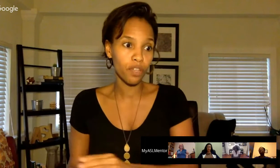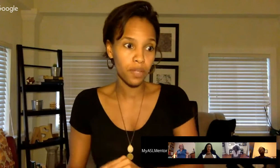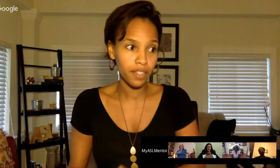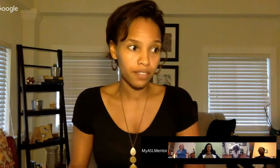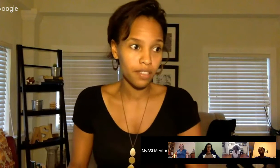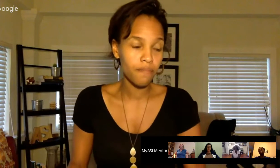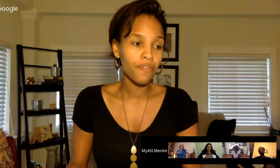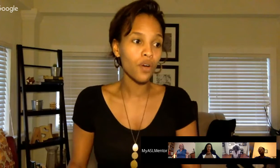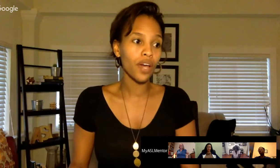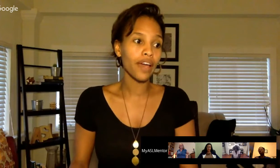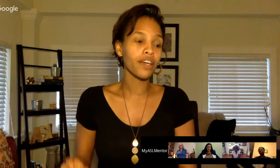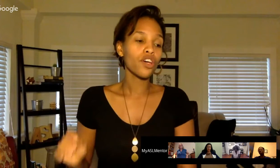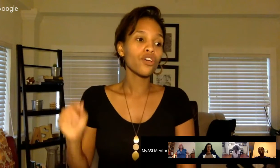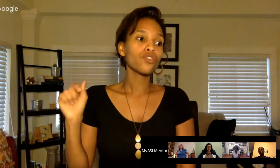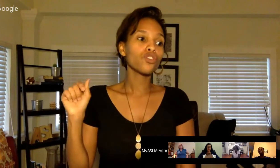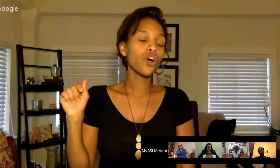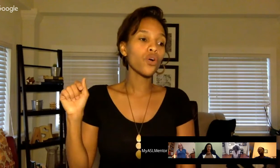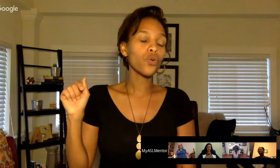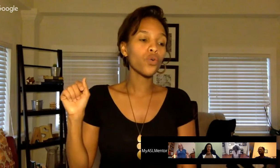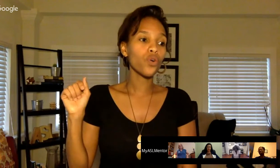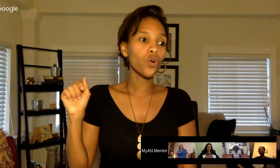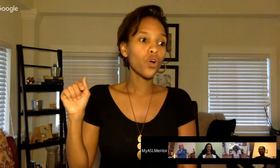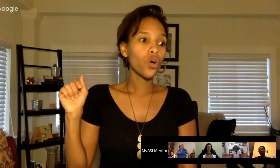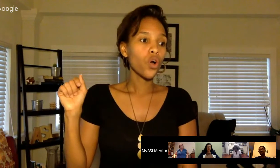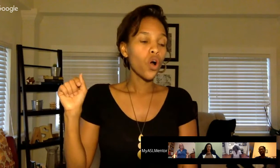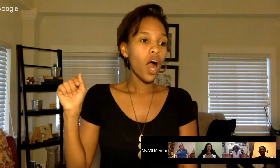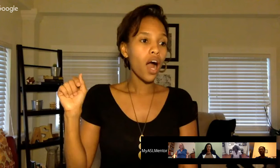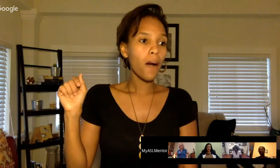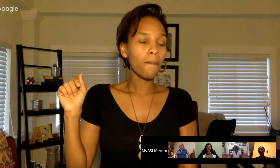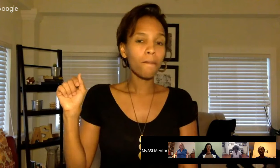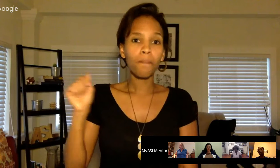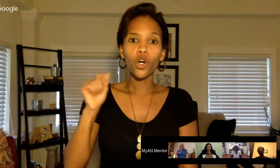potential VPs. Okay, so